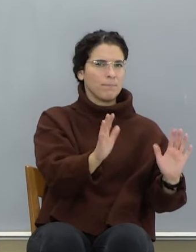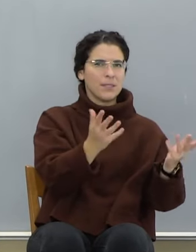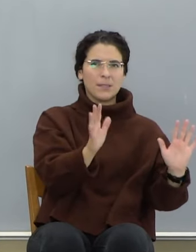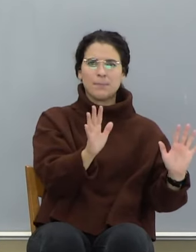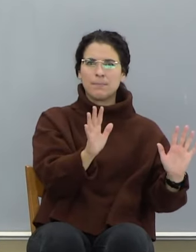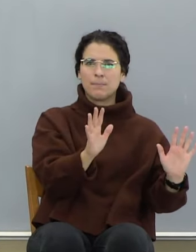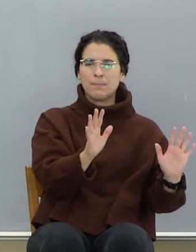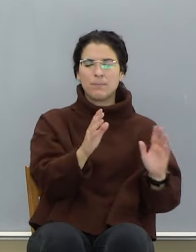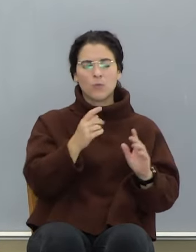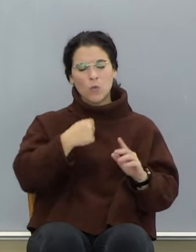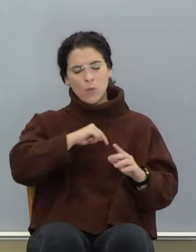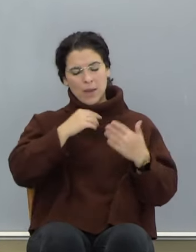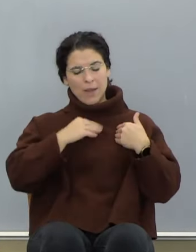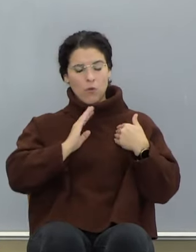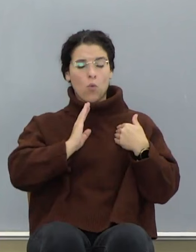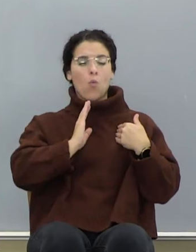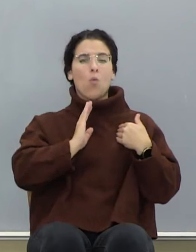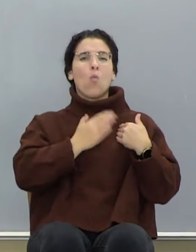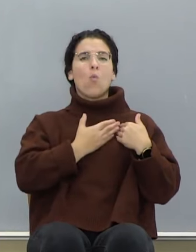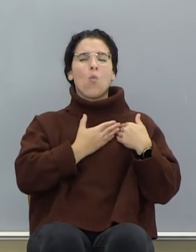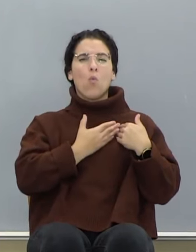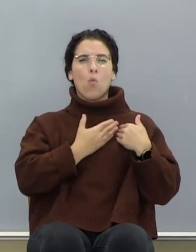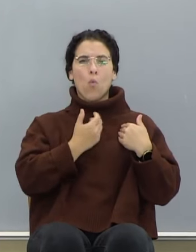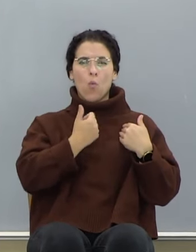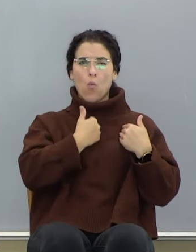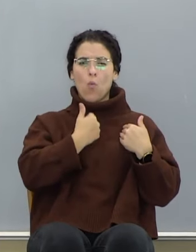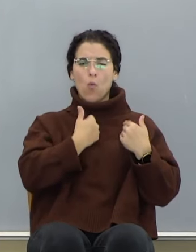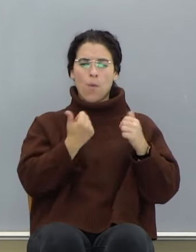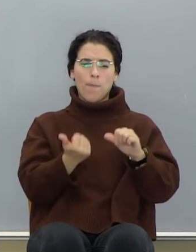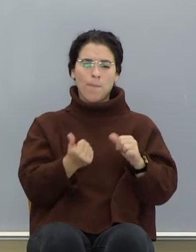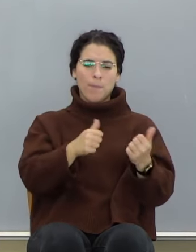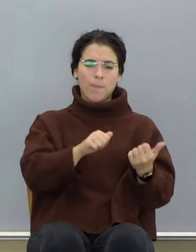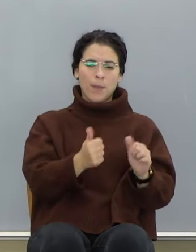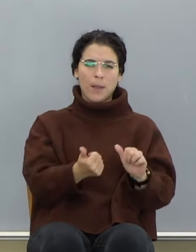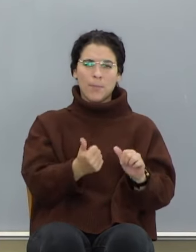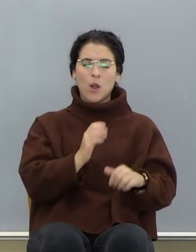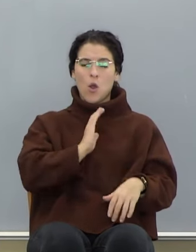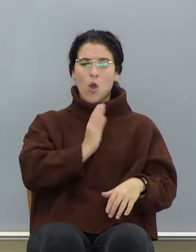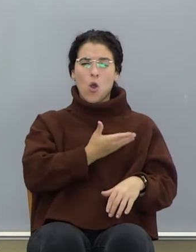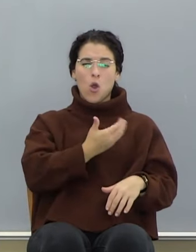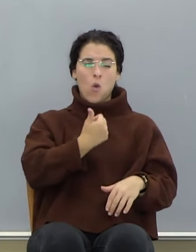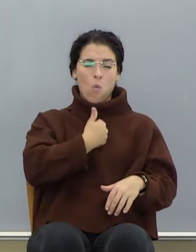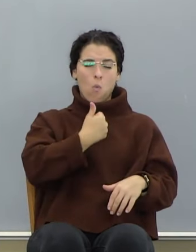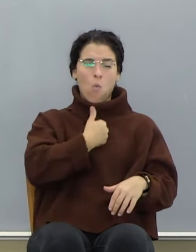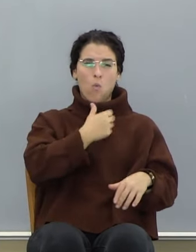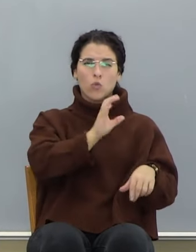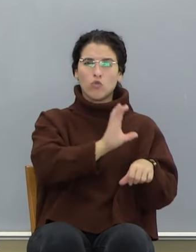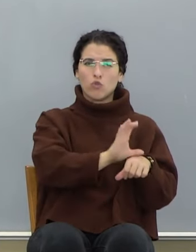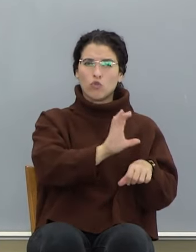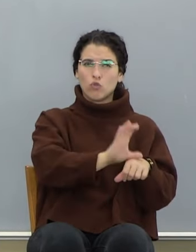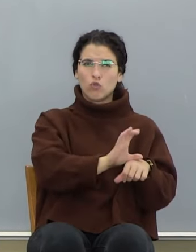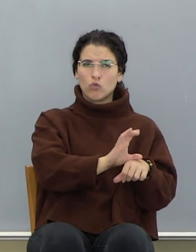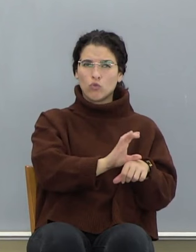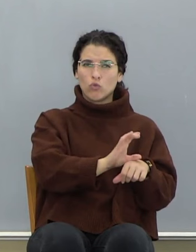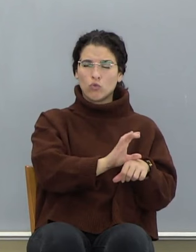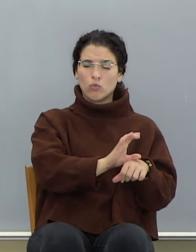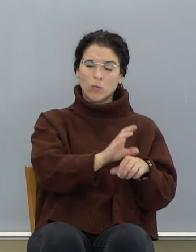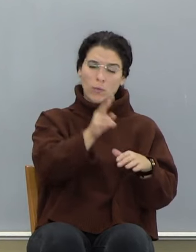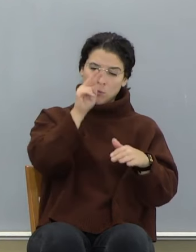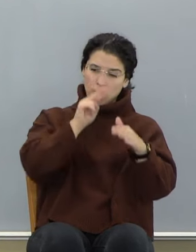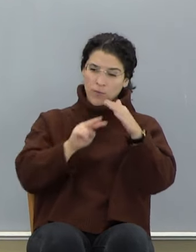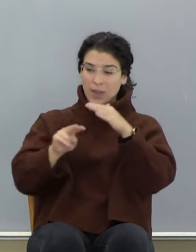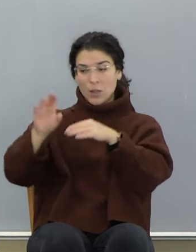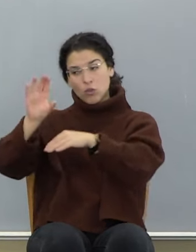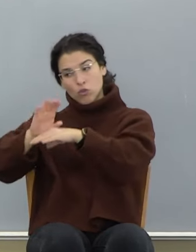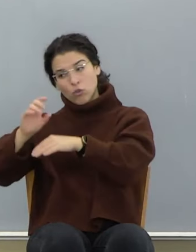we have our own baptism. We have our own church. Prophetically, there's the church which is in the